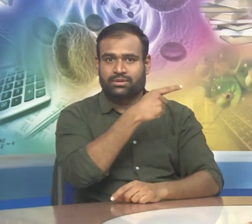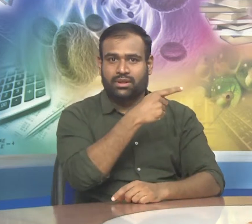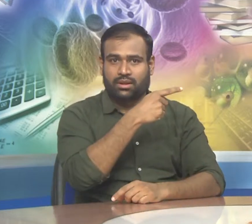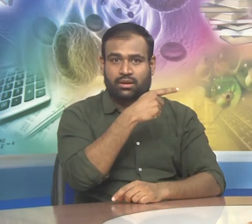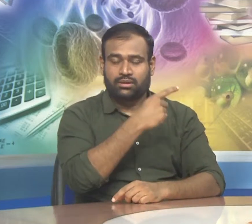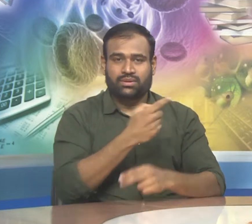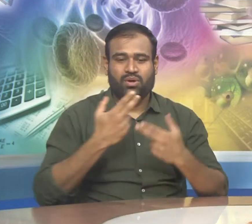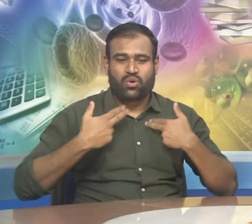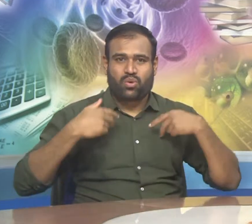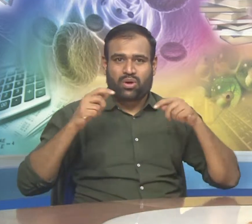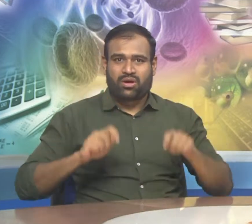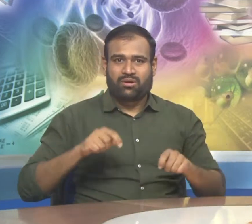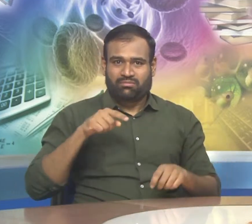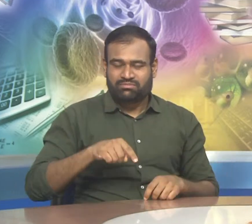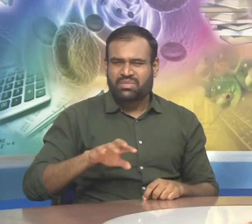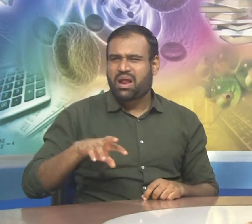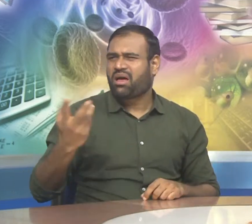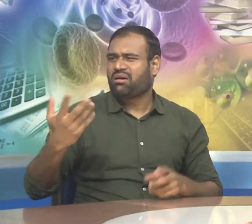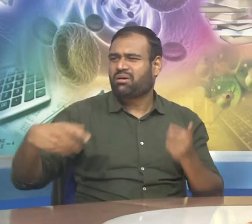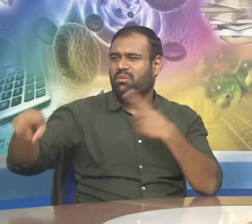For example, habeas corpus.